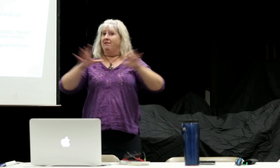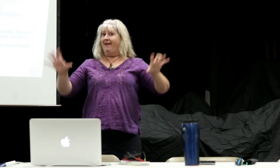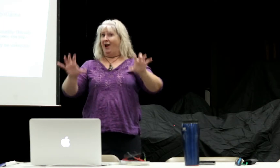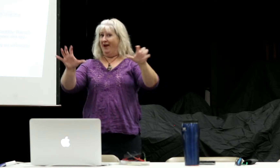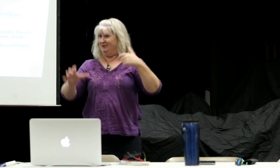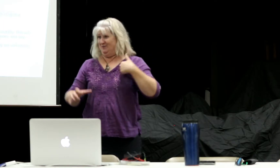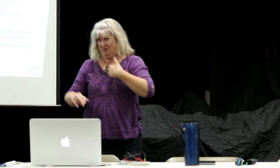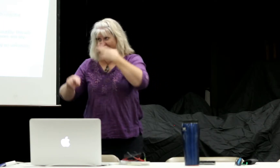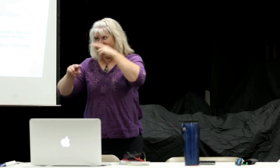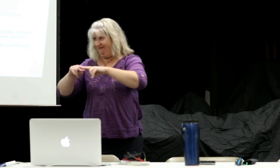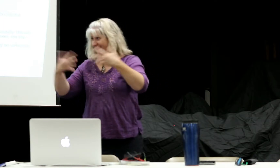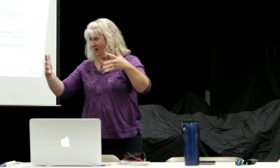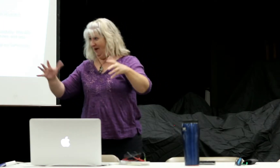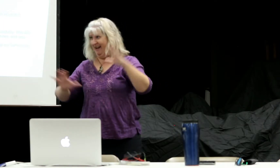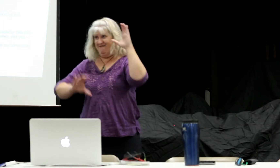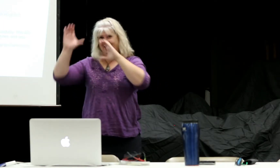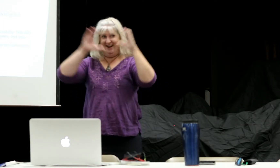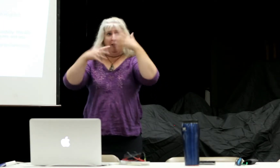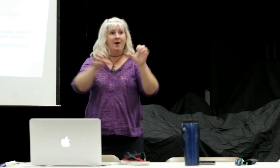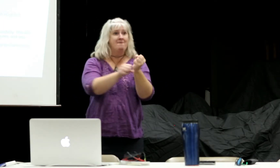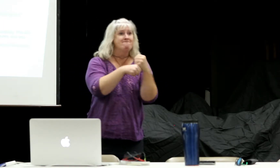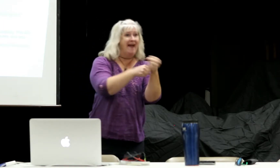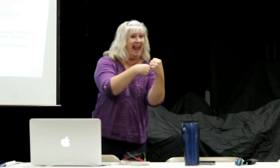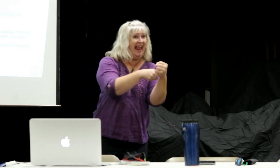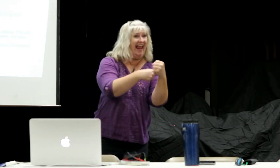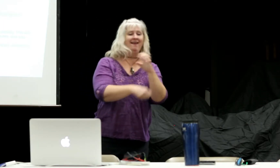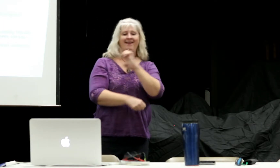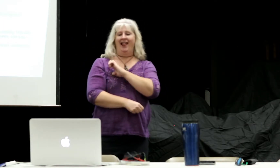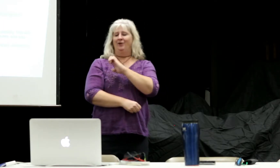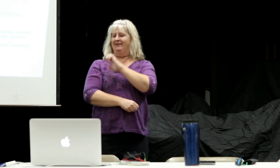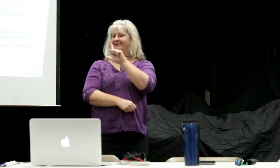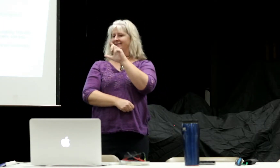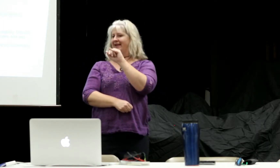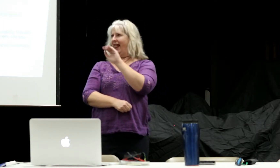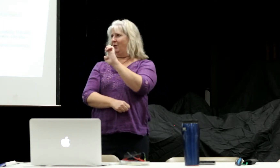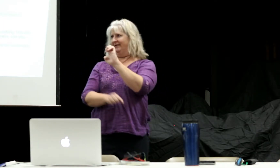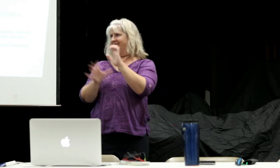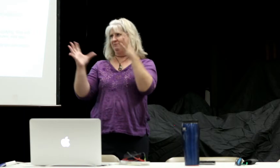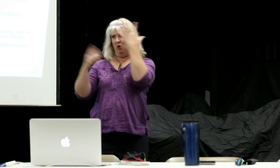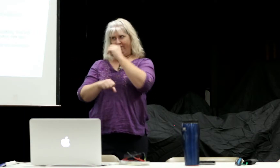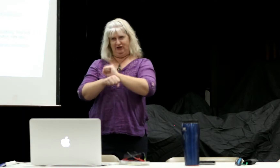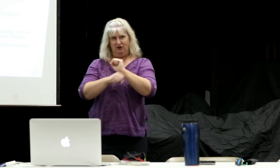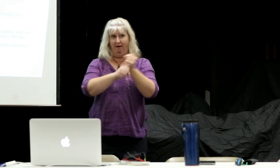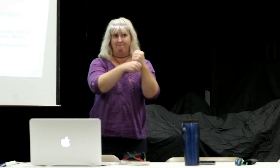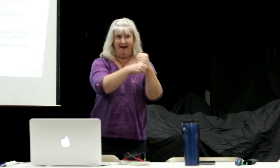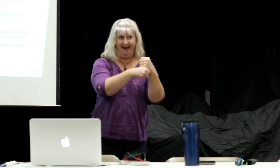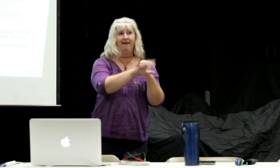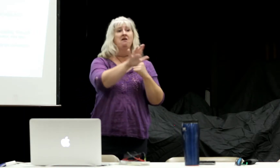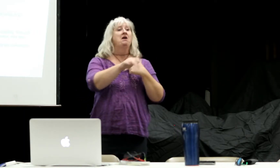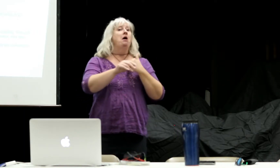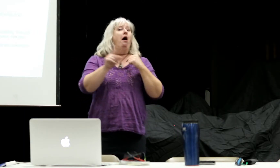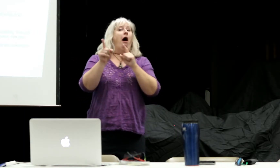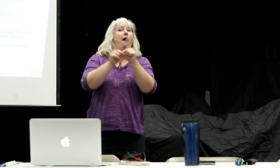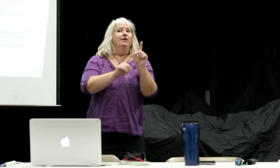home. So the decorations are fun. We've already started making some. Eloise has done a great job